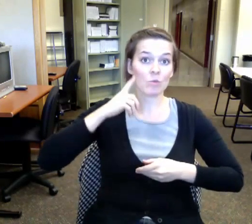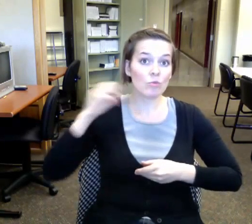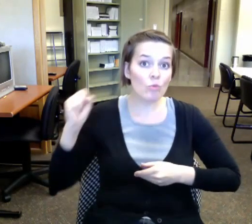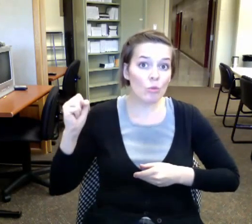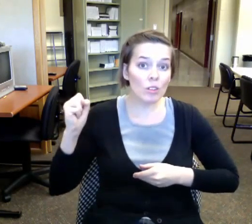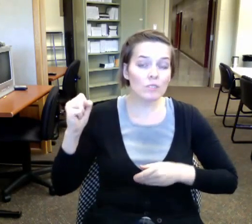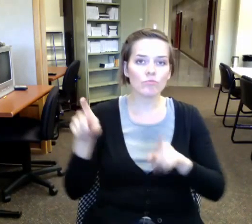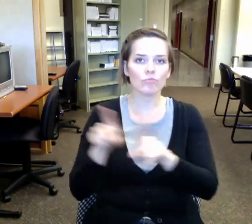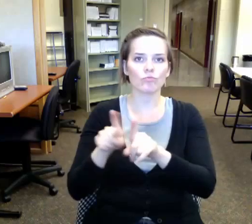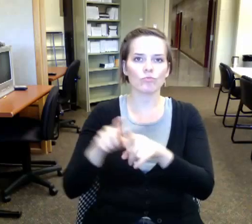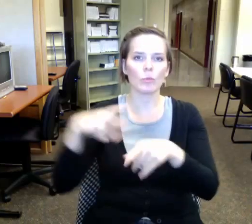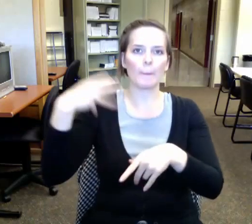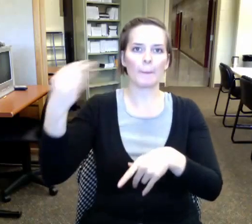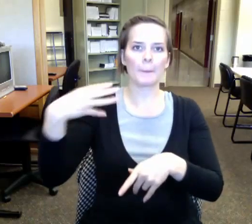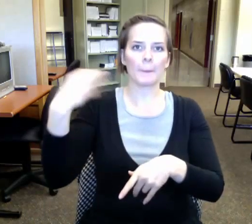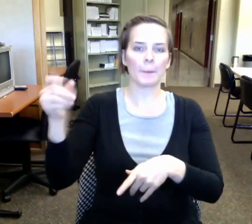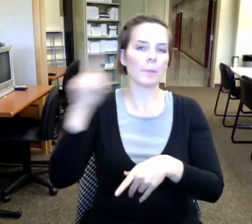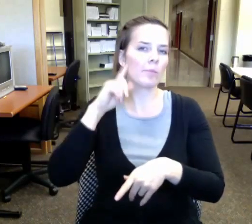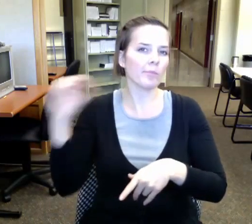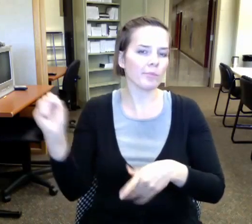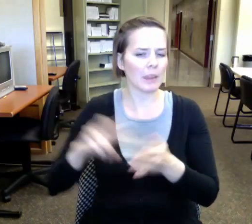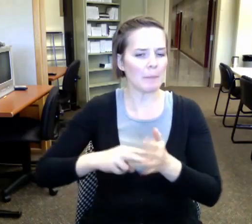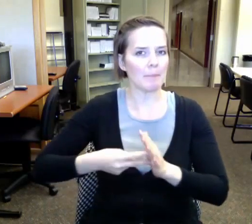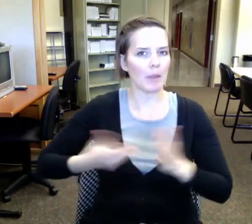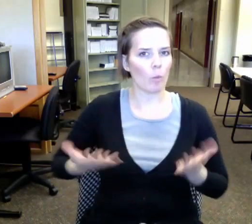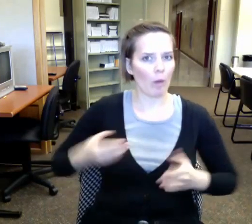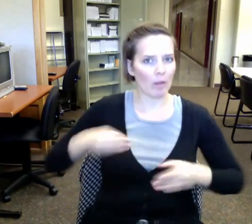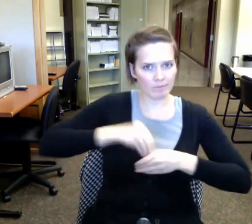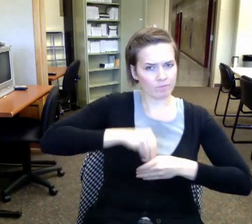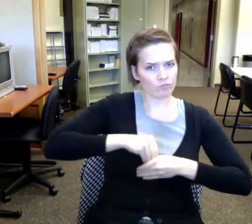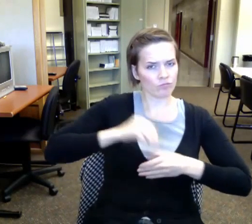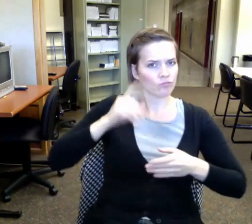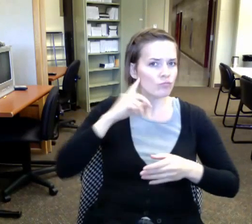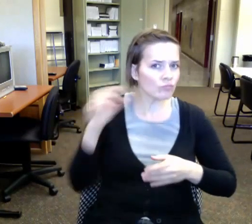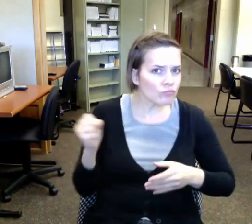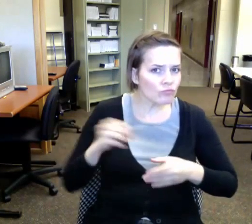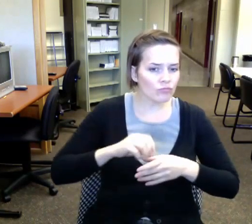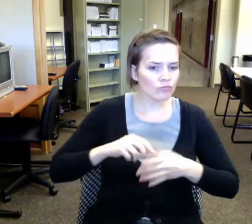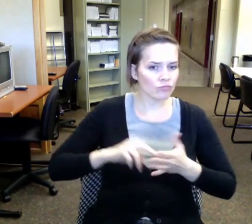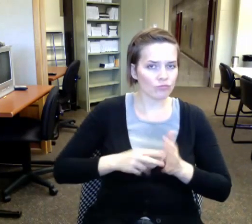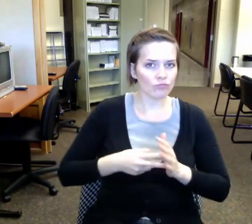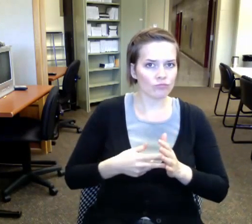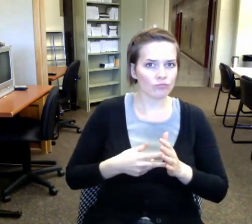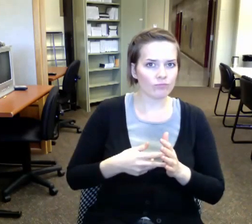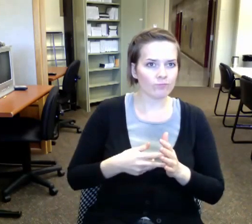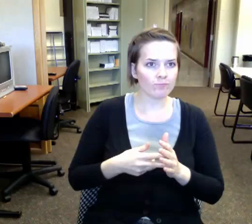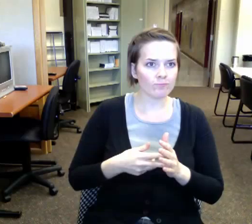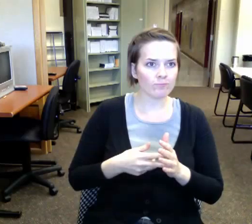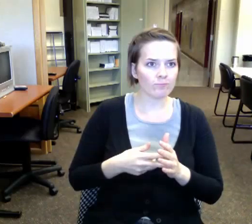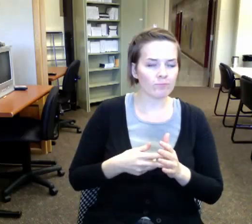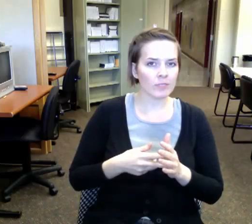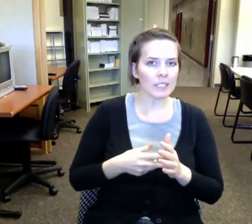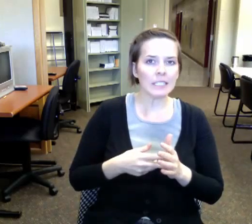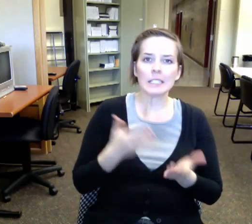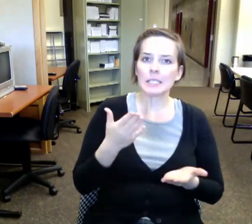external noise? First is the internal noise. You may be sitting there thinking, boy, this content is way too complex. There's